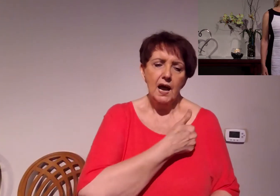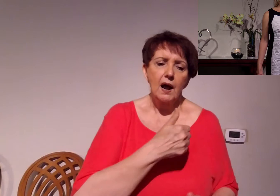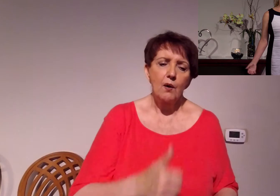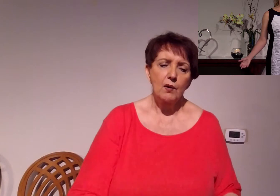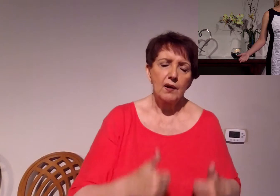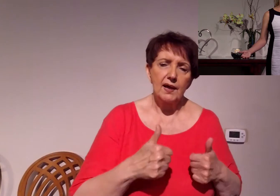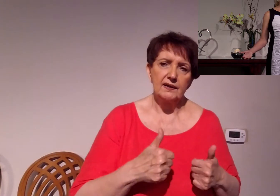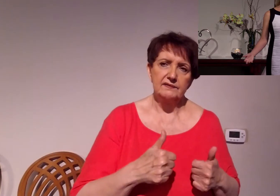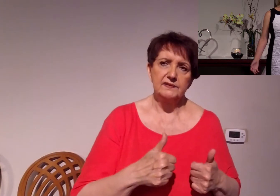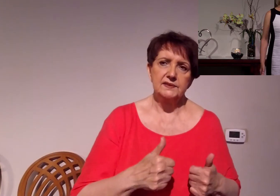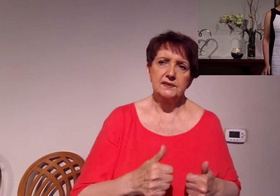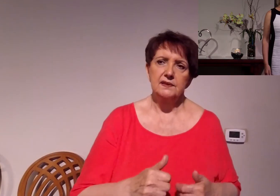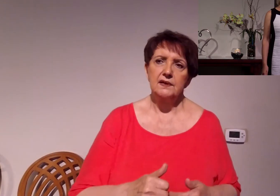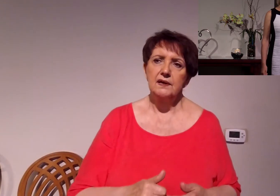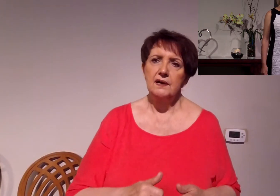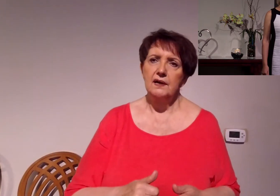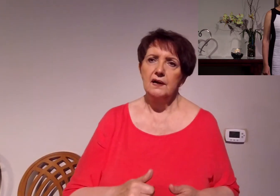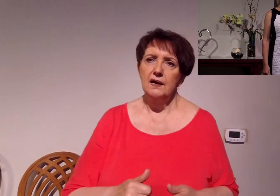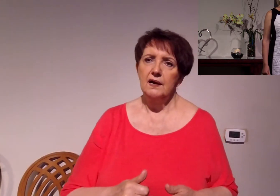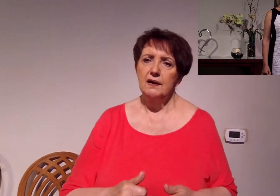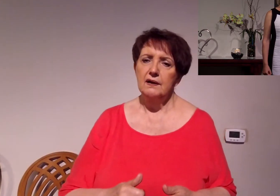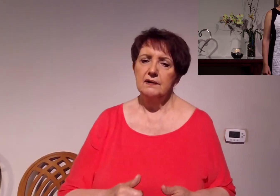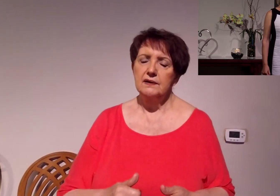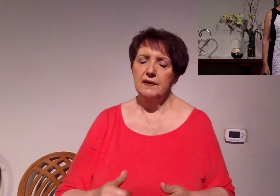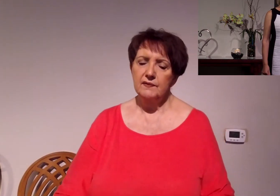and as the lives of our beloveds.